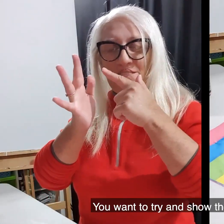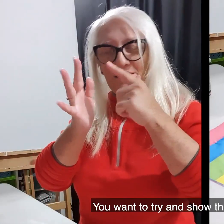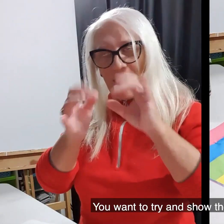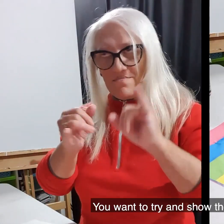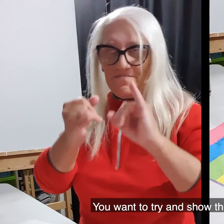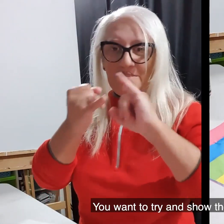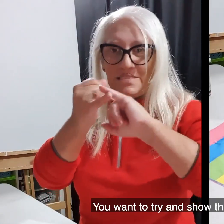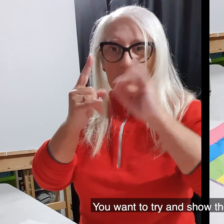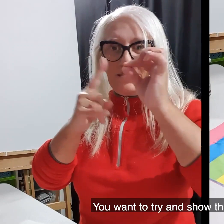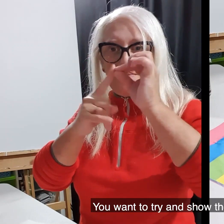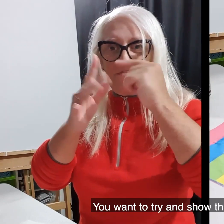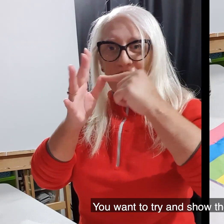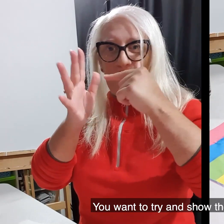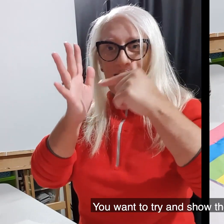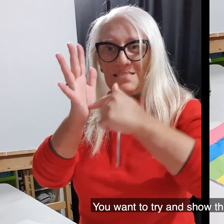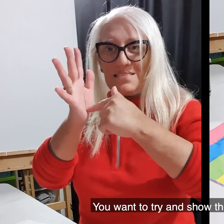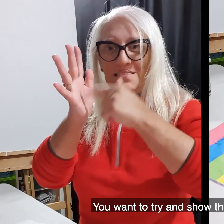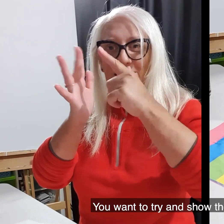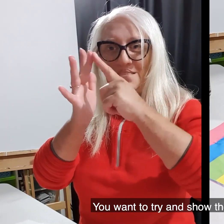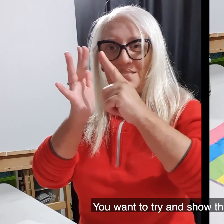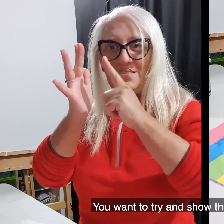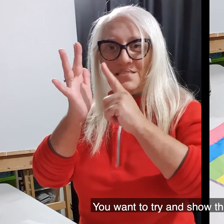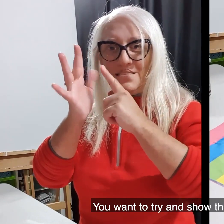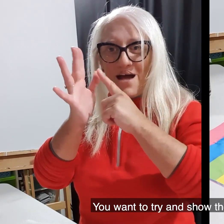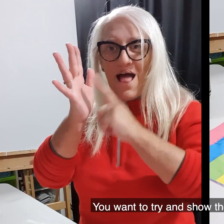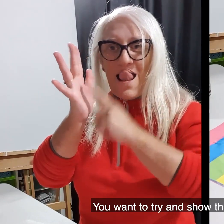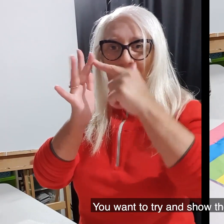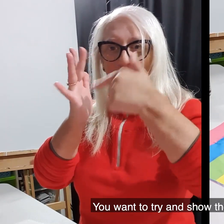You want to try and show the spatial